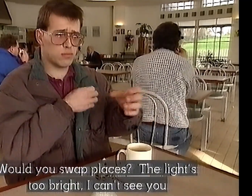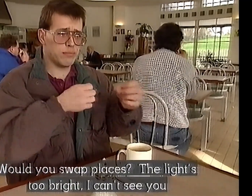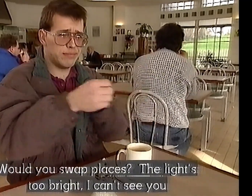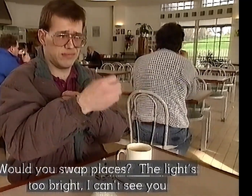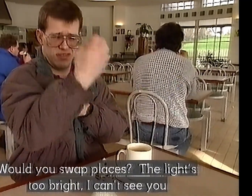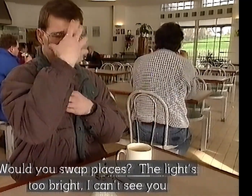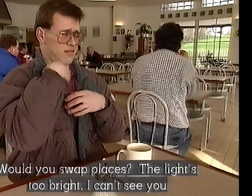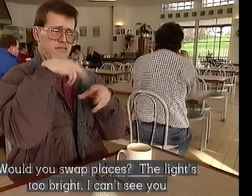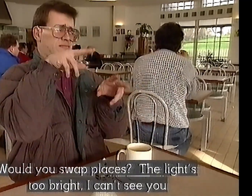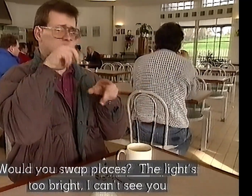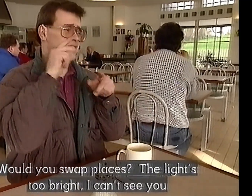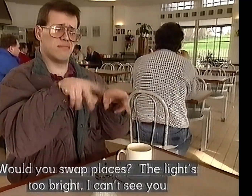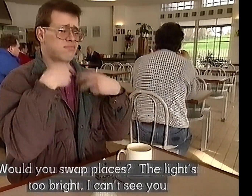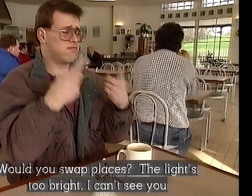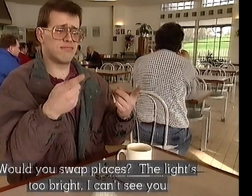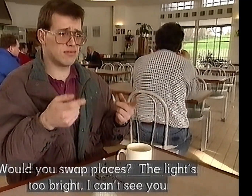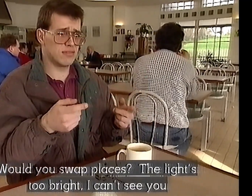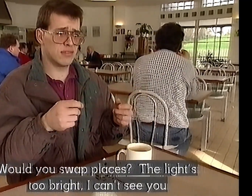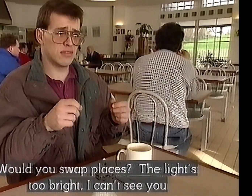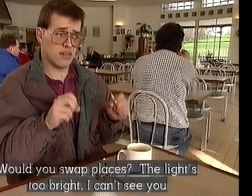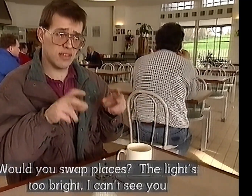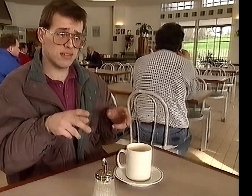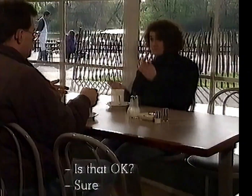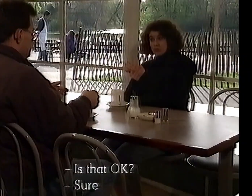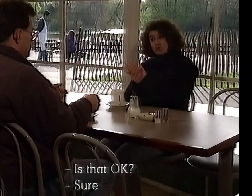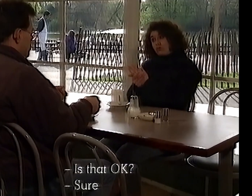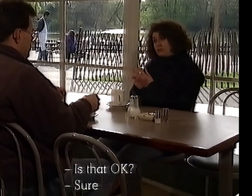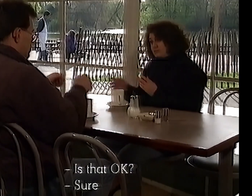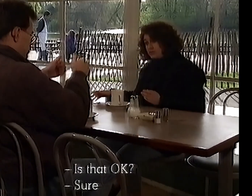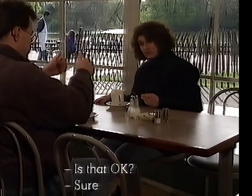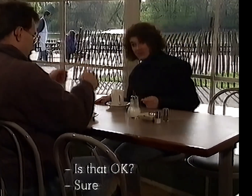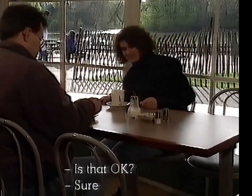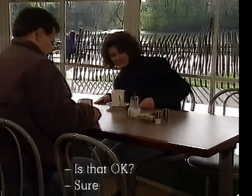Sorry, would you mind swapping places? The light's too bright for me and it's impossible to see you. Is that okay? Sure.